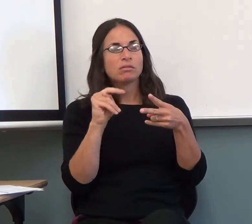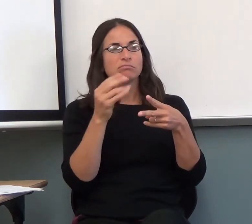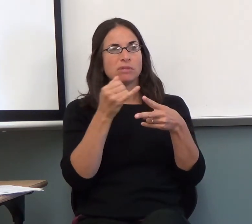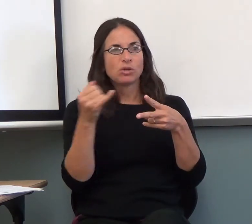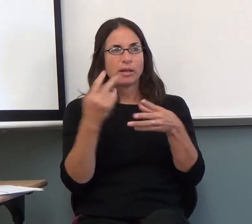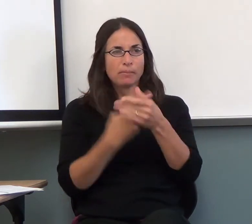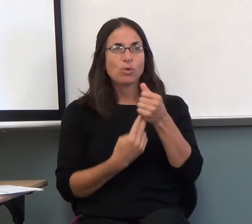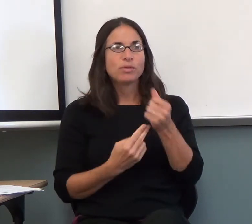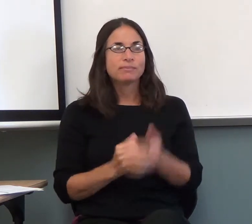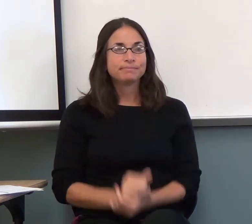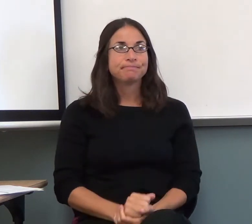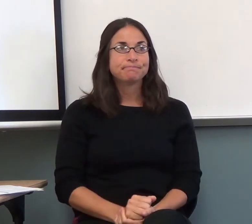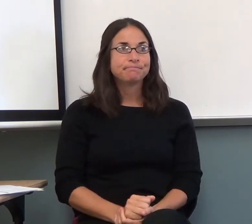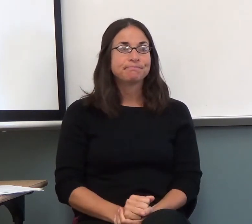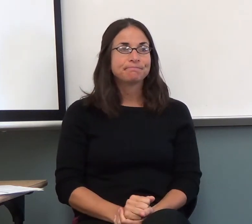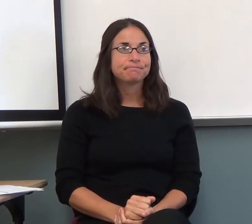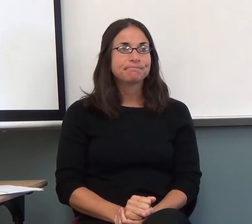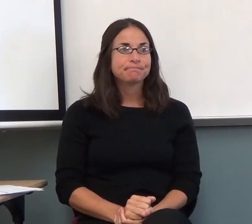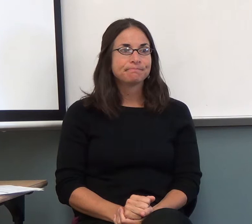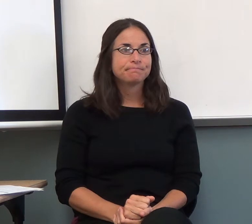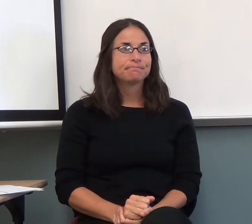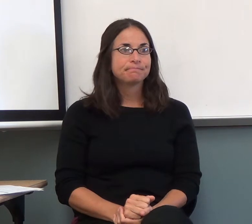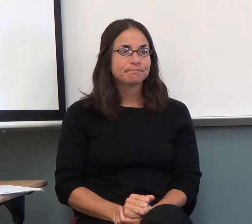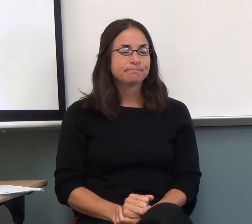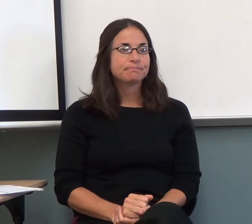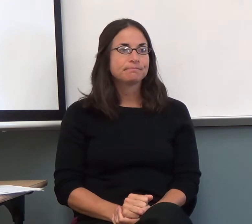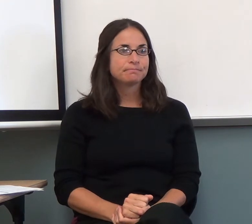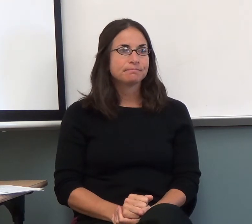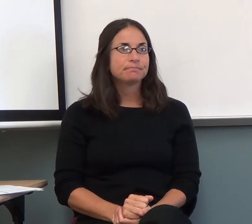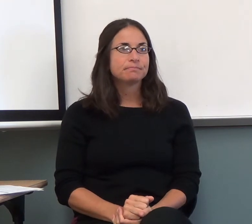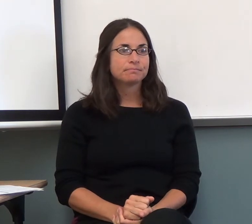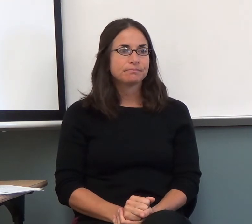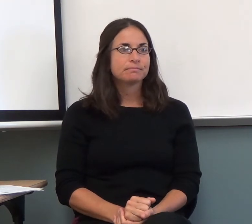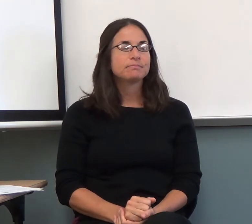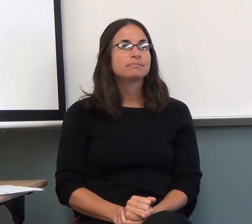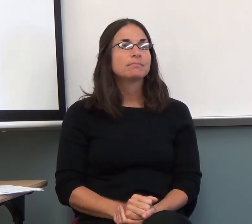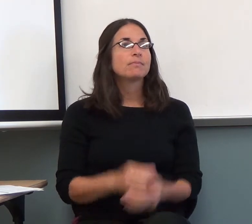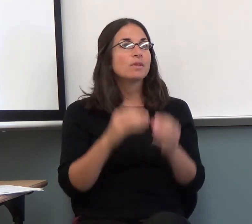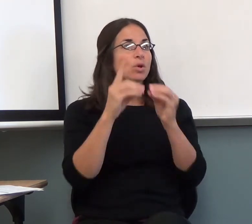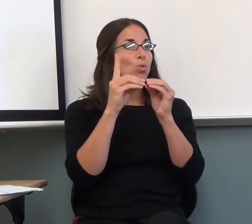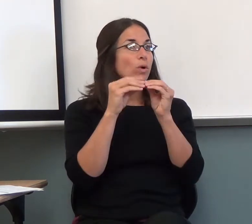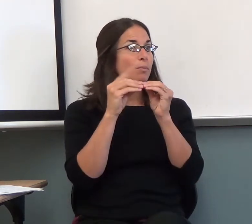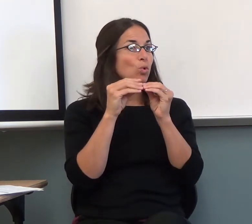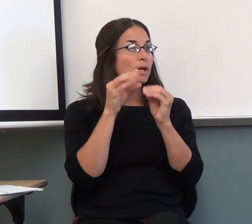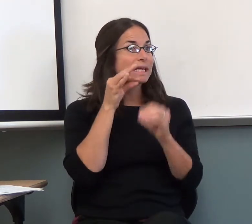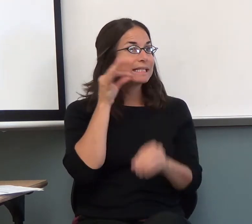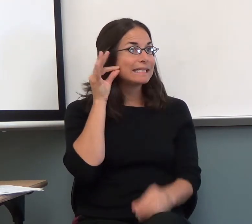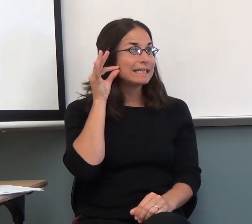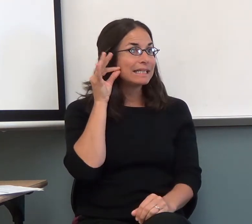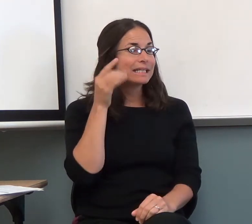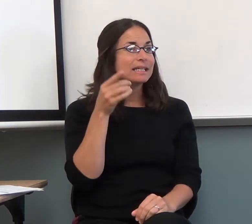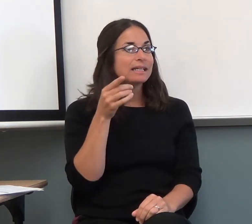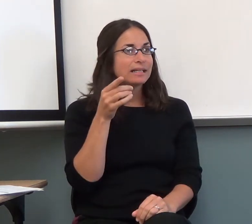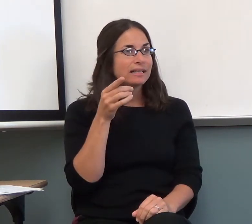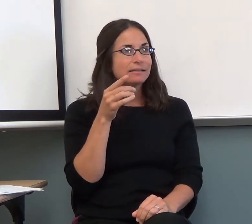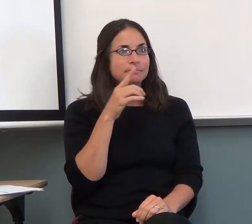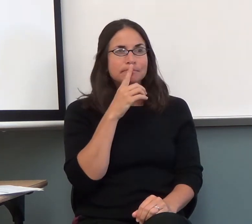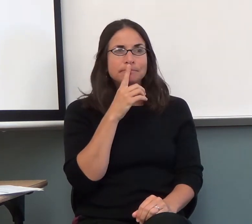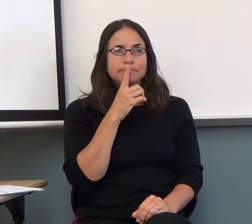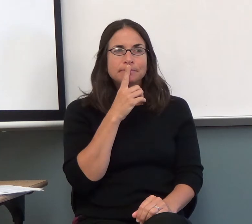Okay. And then we're looking for one other noun in here. There's got to be another one in here. Indian. Indian. Now in this case, Oh, no. Indian